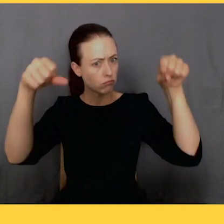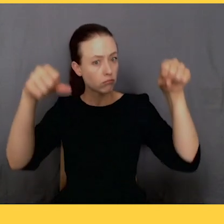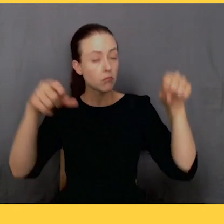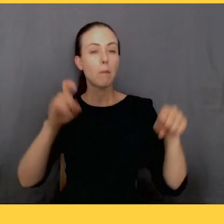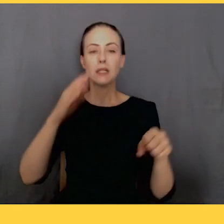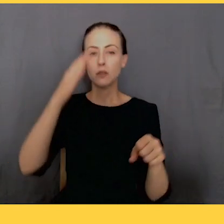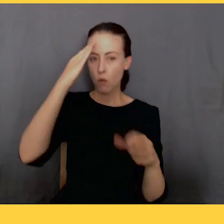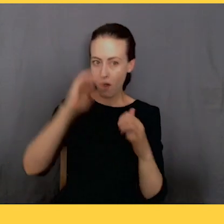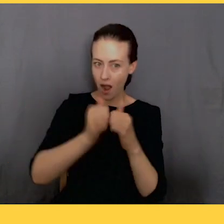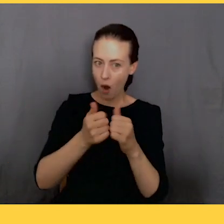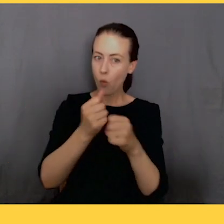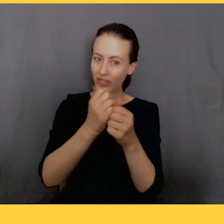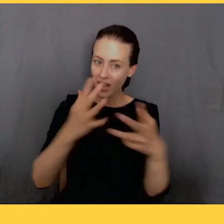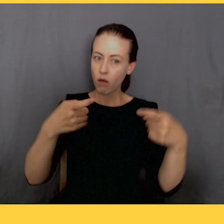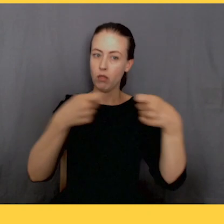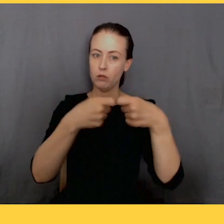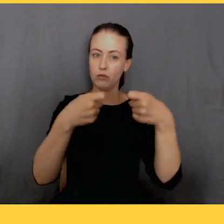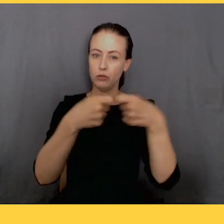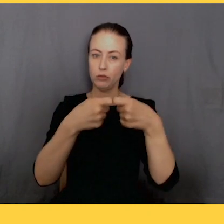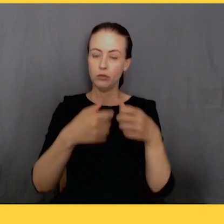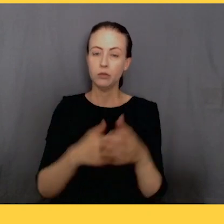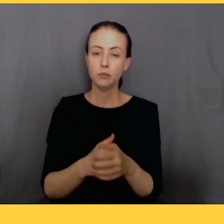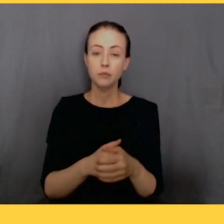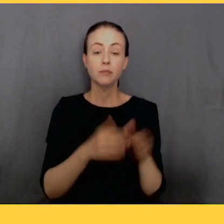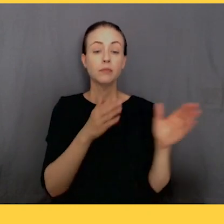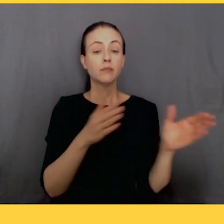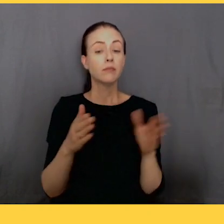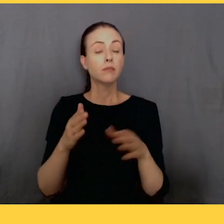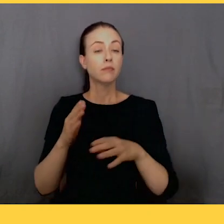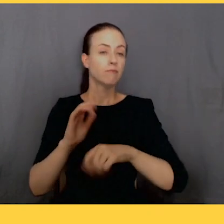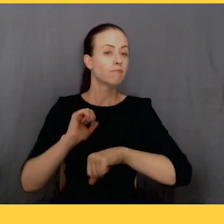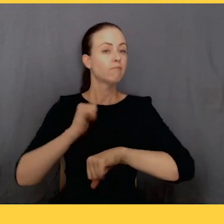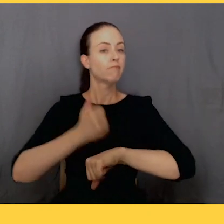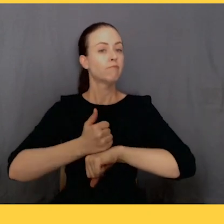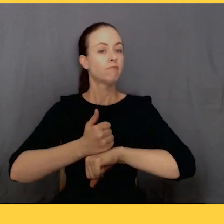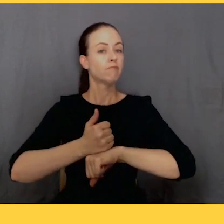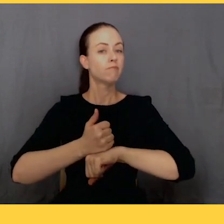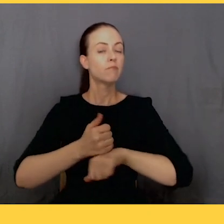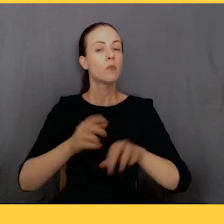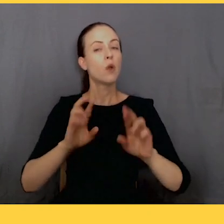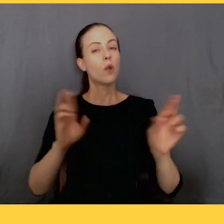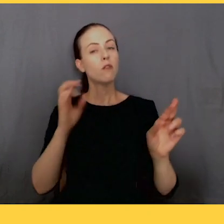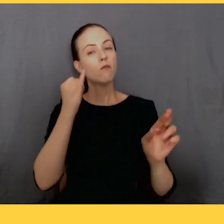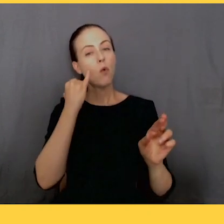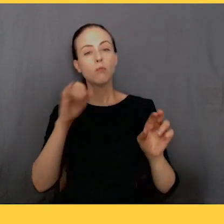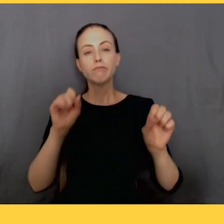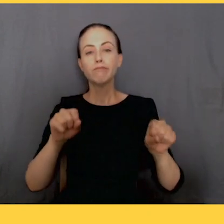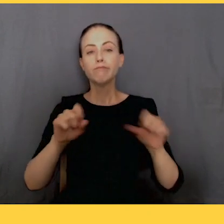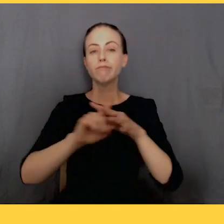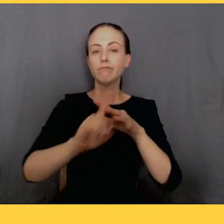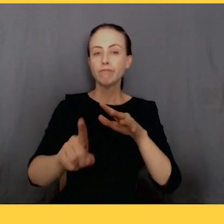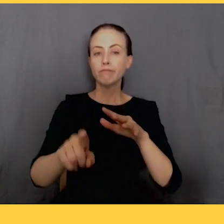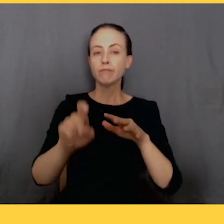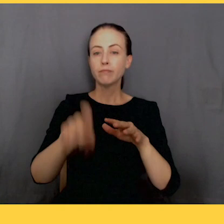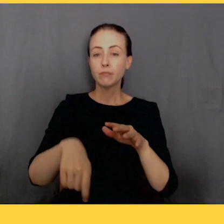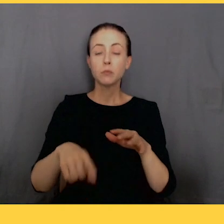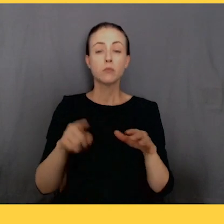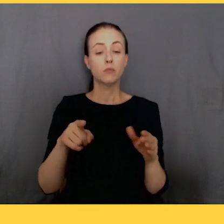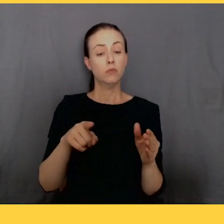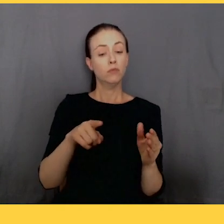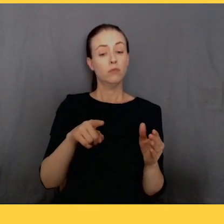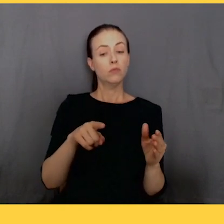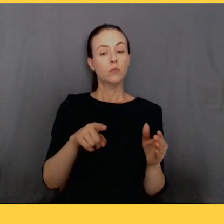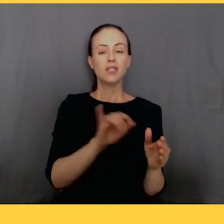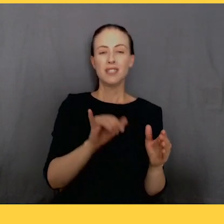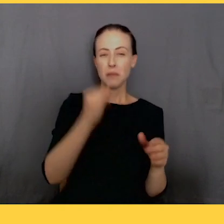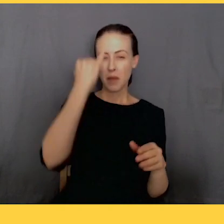get set, which is asking us to be prepared for the possibility of evacuation. And we can do this by creating a wildfire action plan, similar to our earthquake